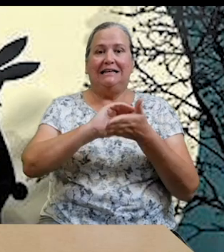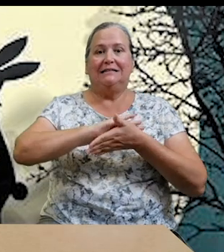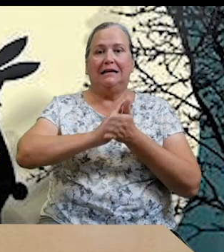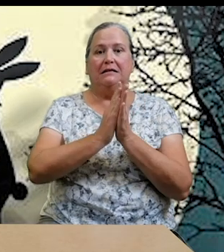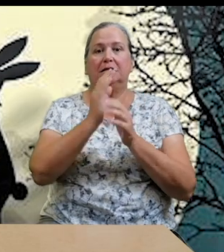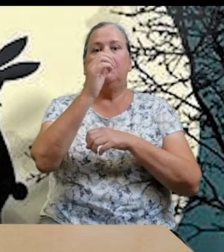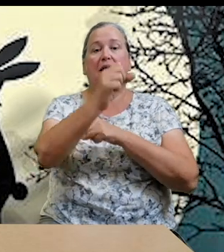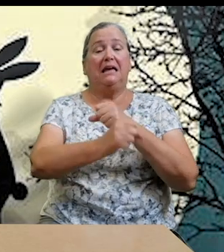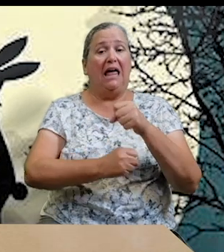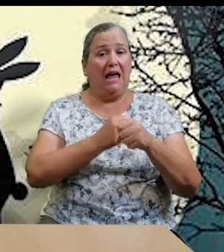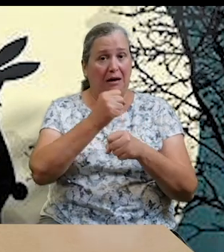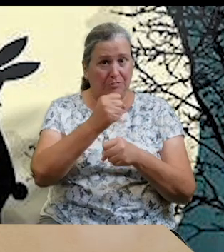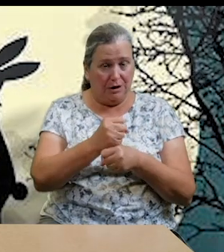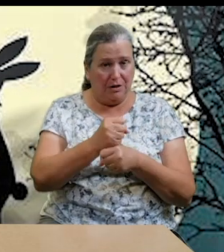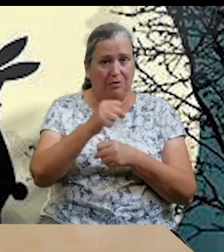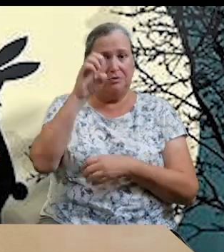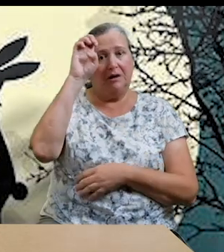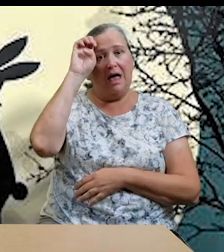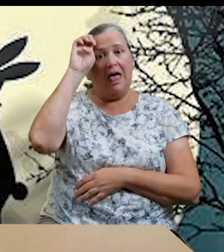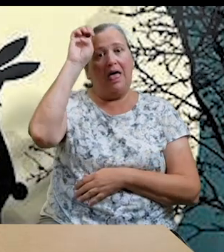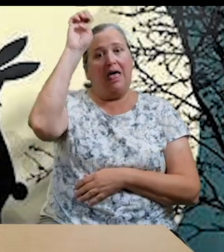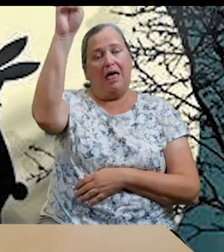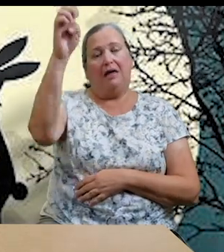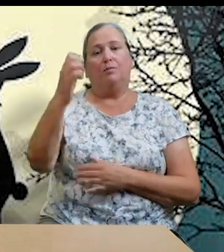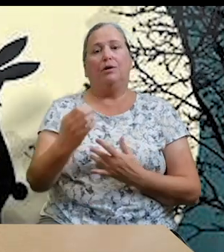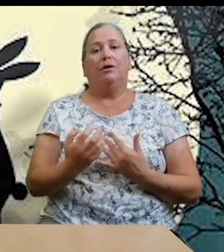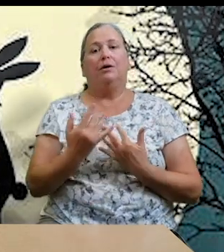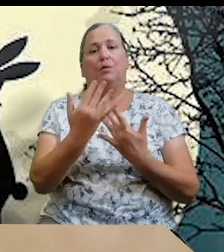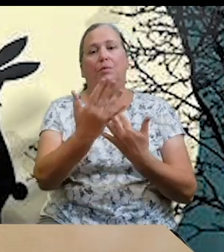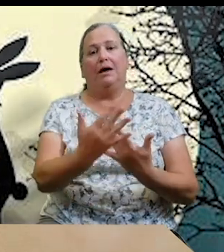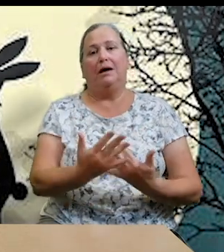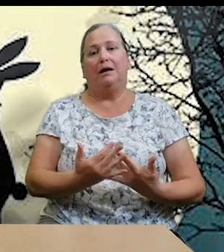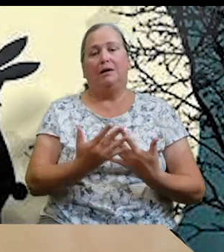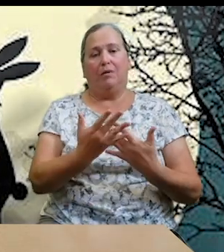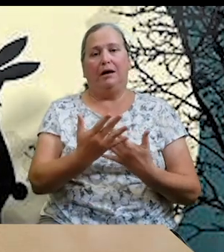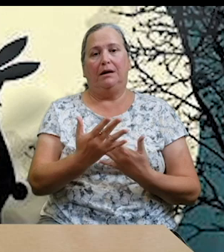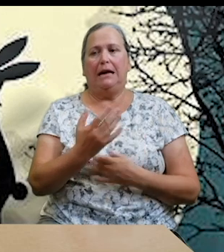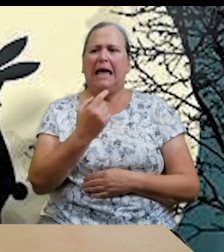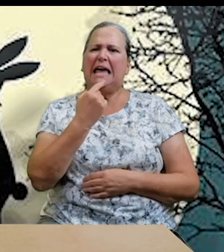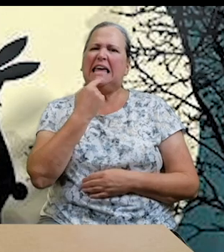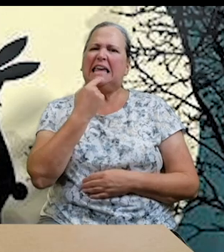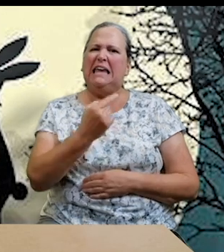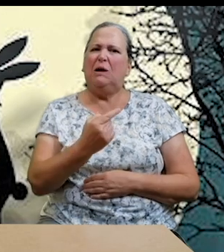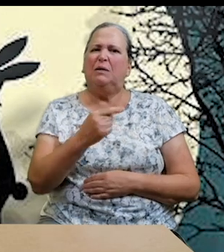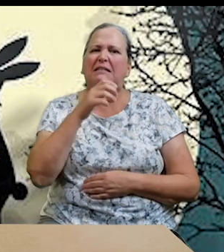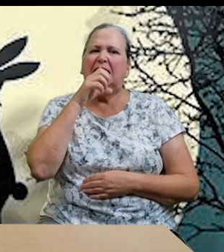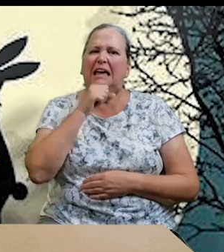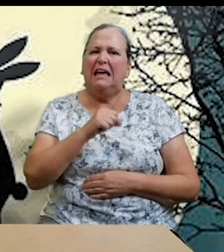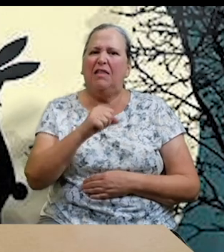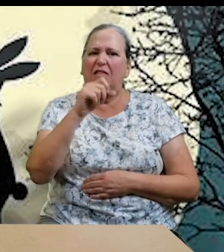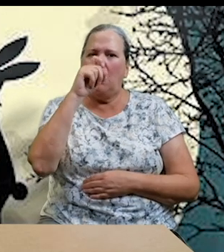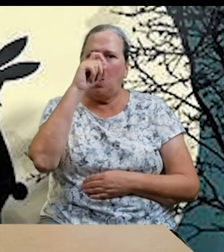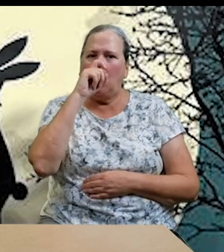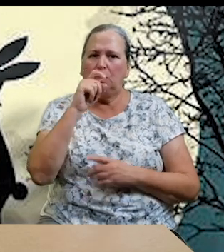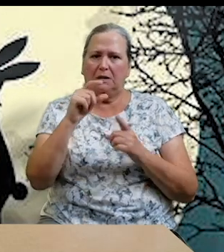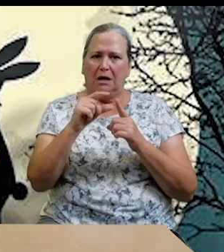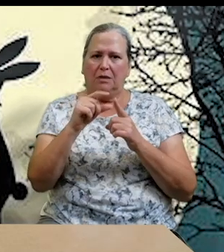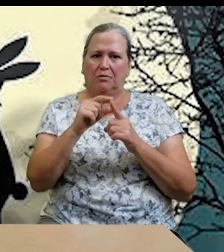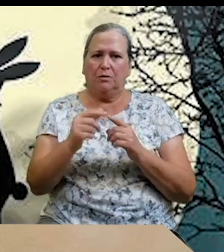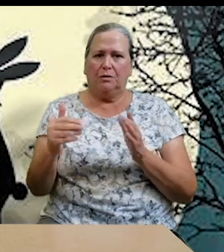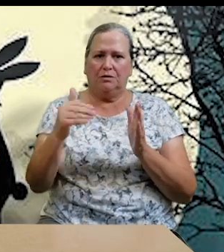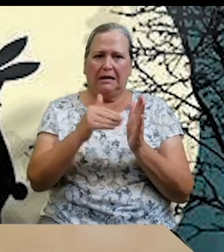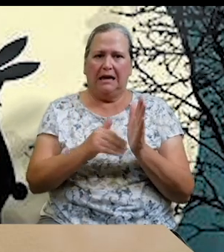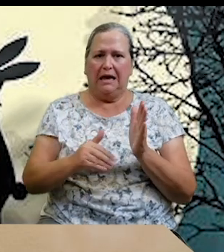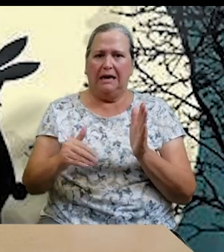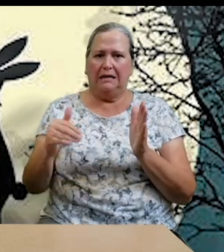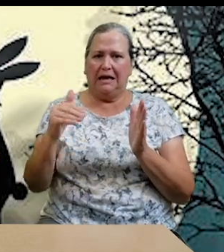He repeated the old doll's words over and over until they wore a smooth groove of hope in